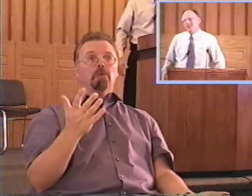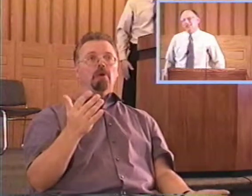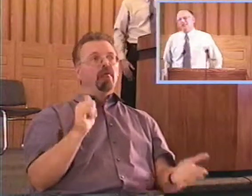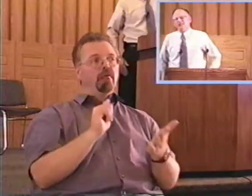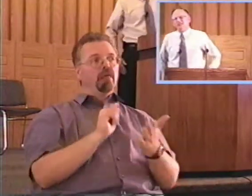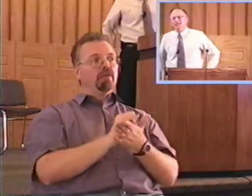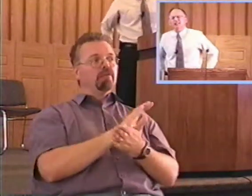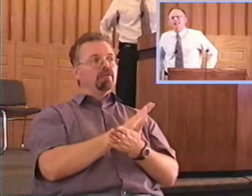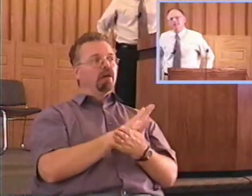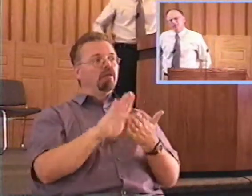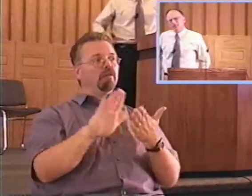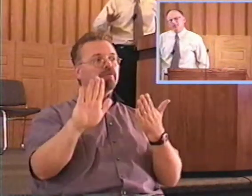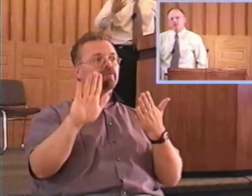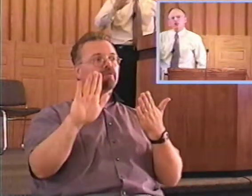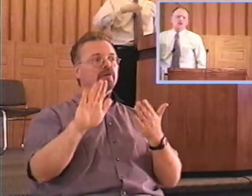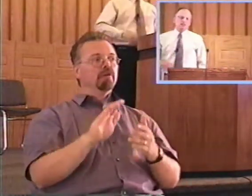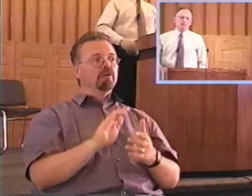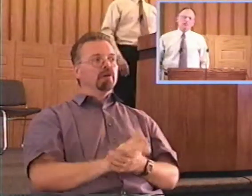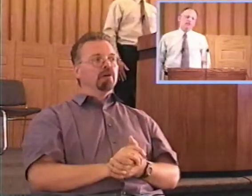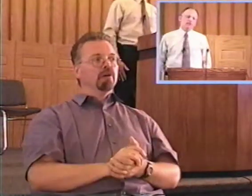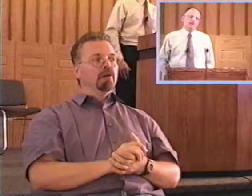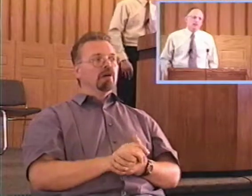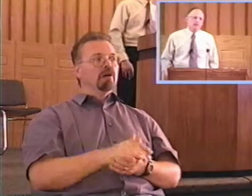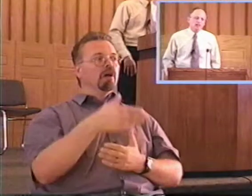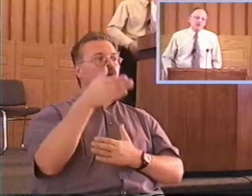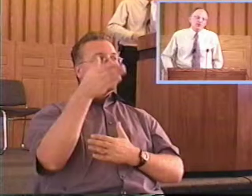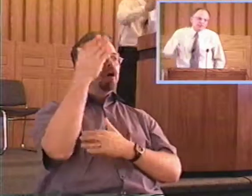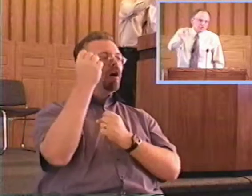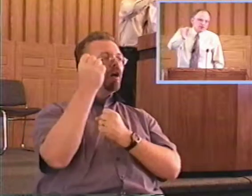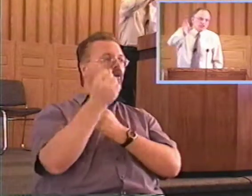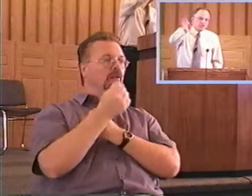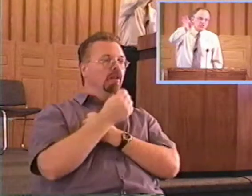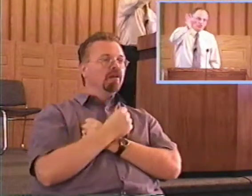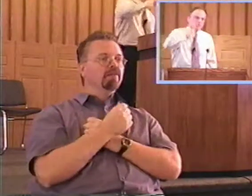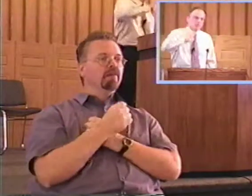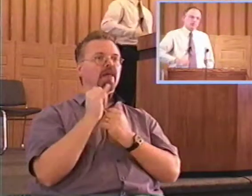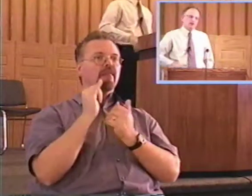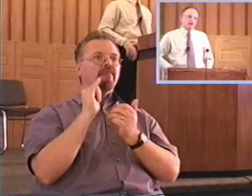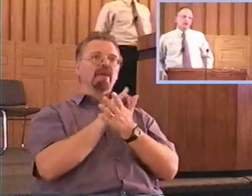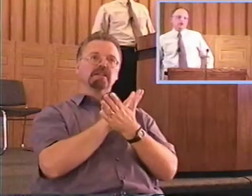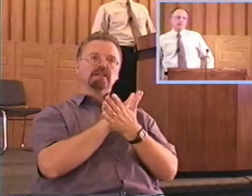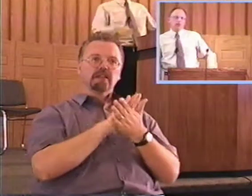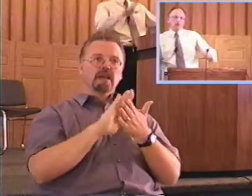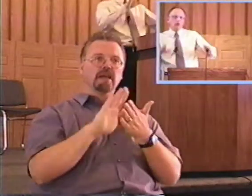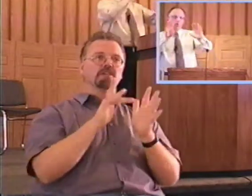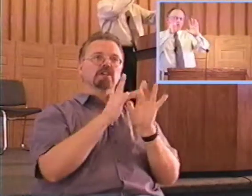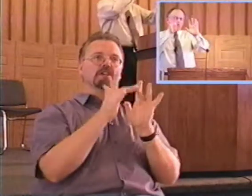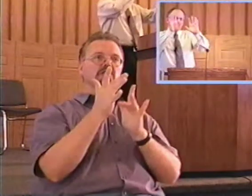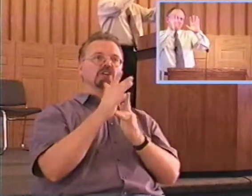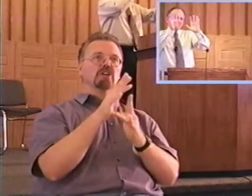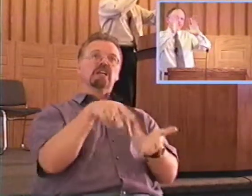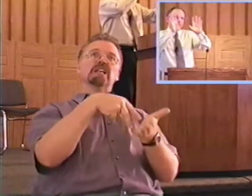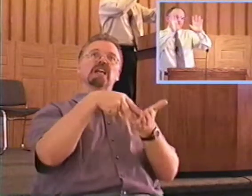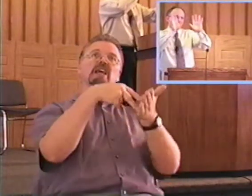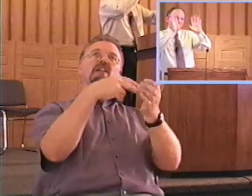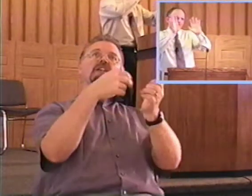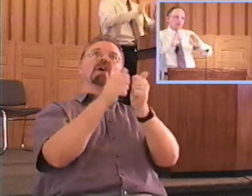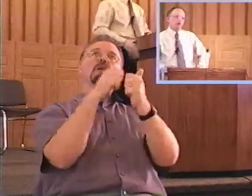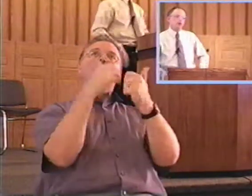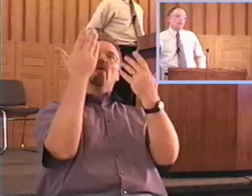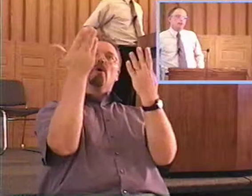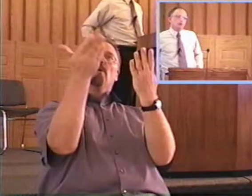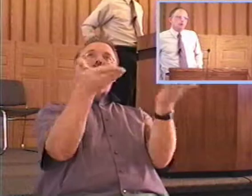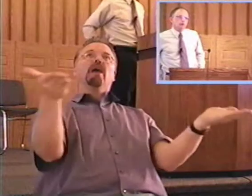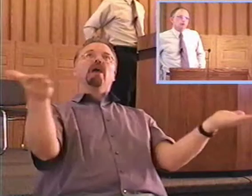That's nice. That's nice that God is loving. And that's nice that Jesus stands there with an open hand and